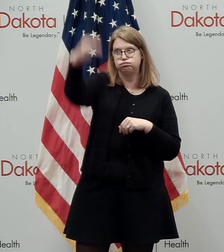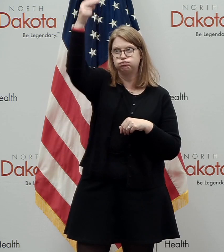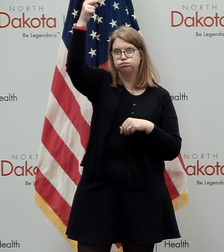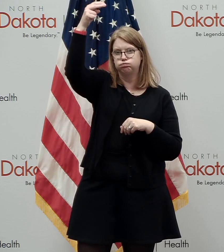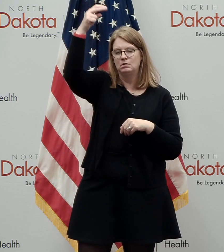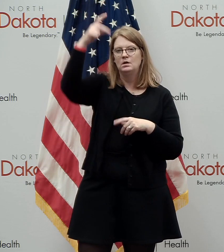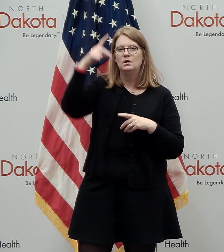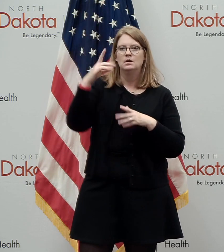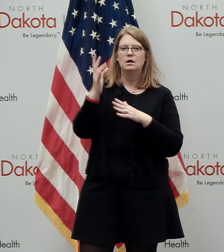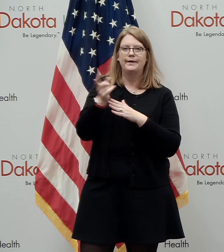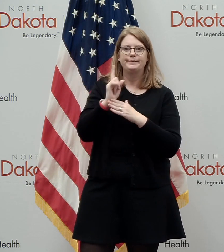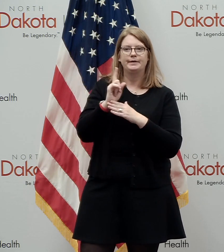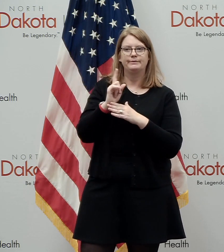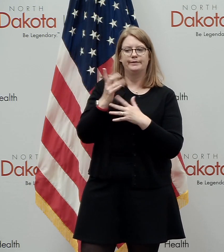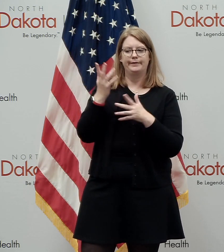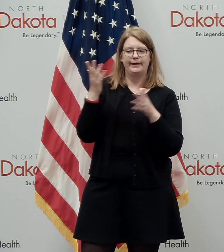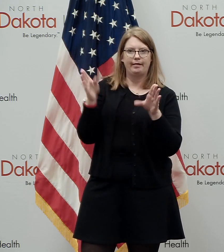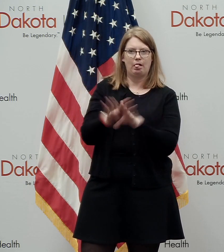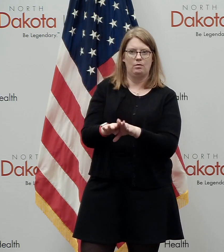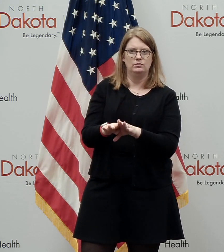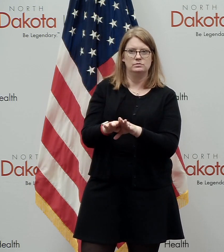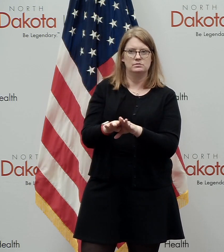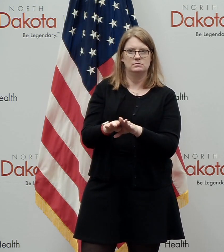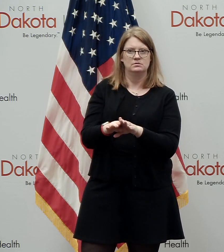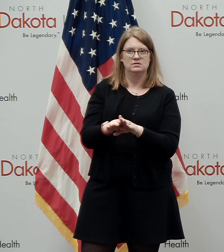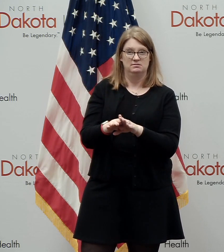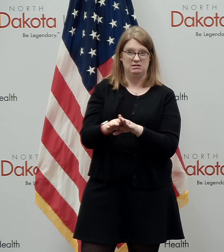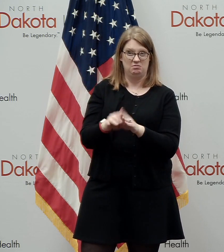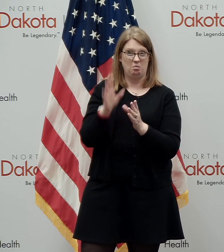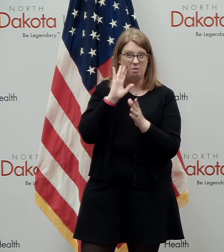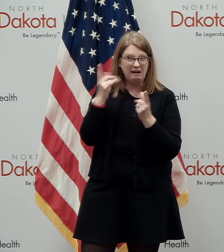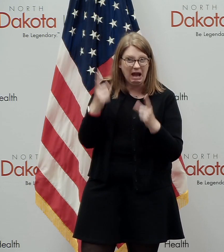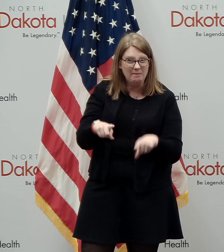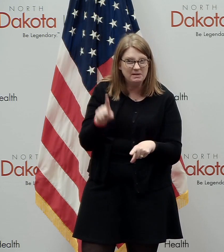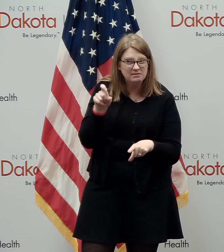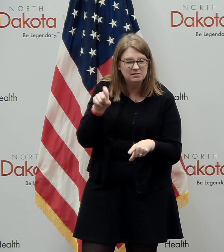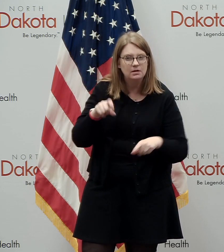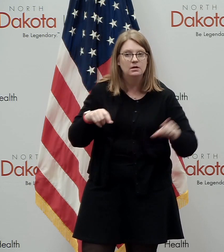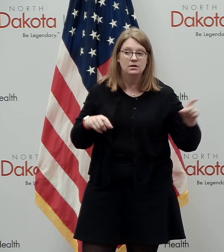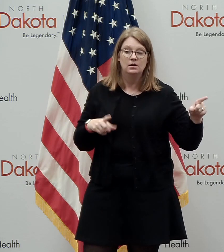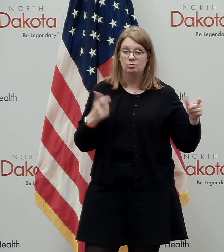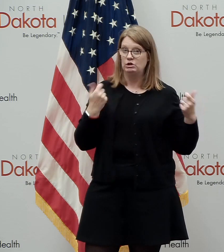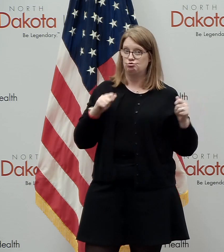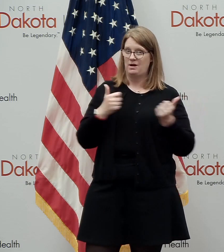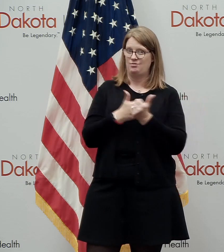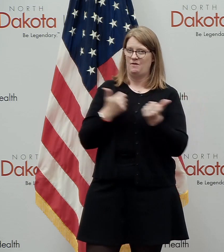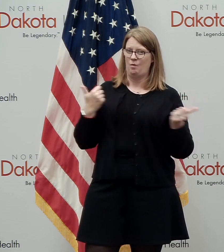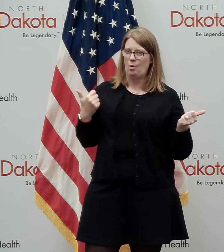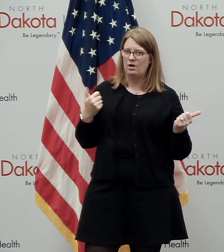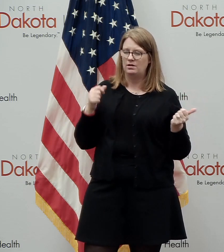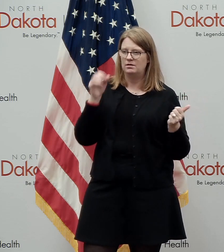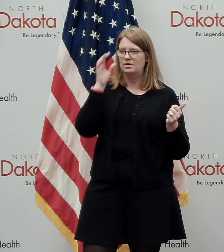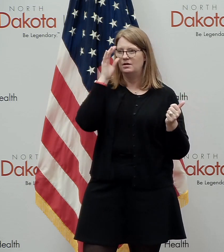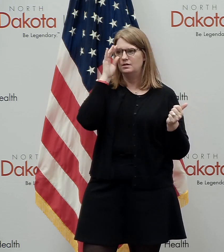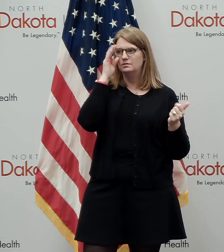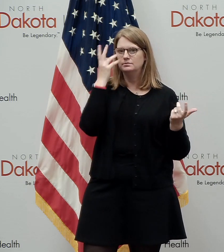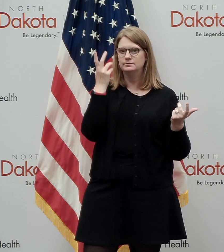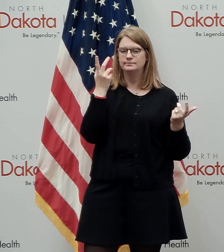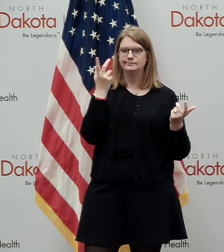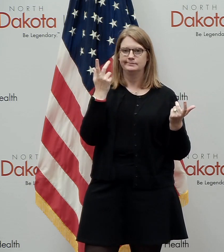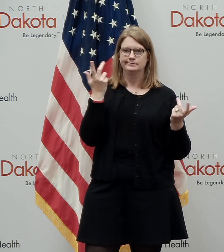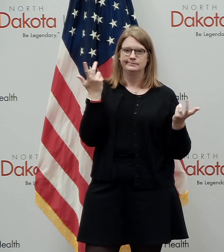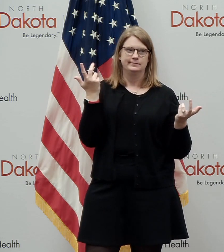For Jean, I would just say this is the point we're trying to avoid. This is why we, what might seem like an inordinate amount